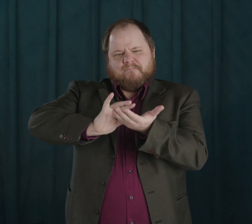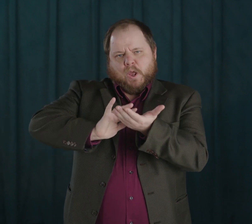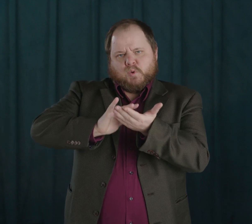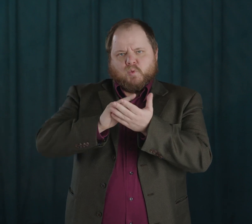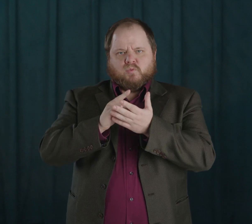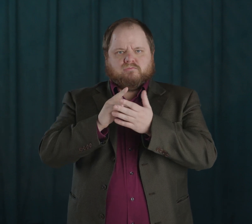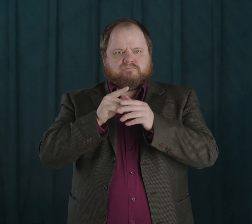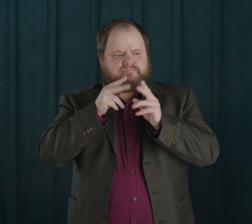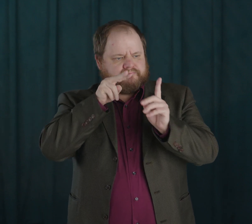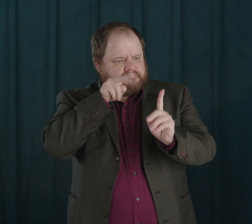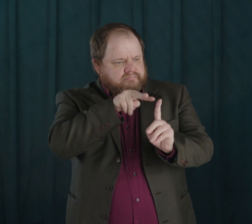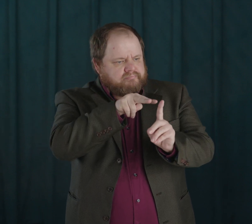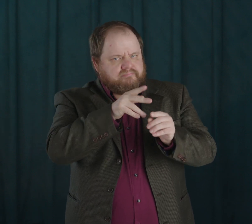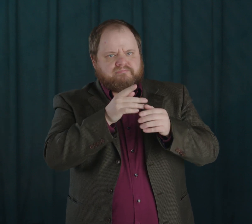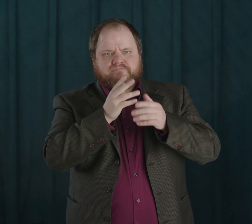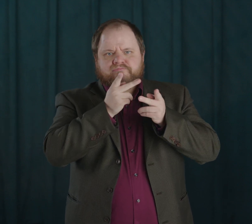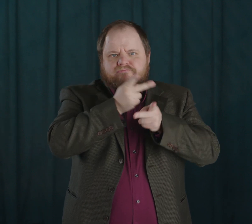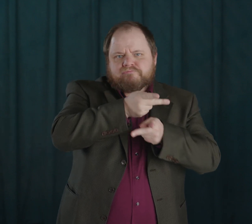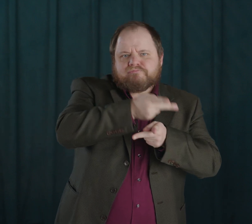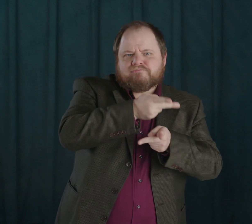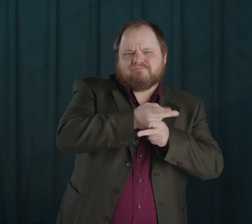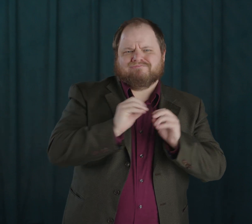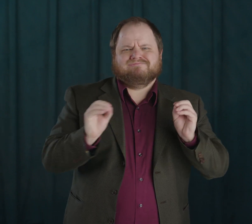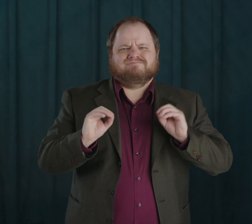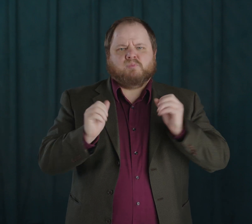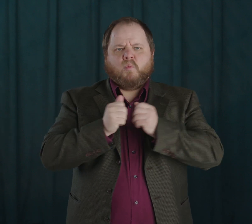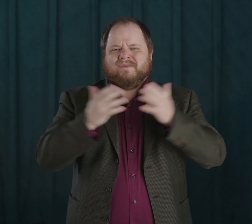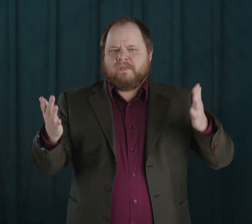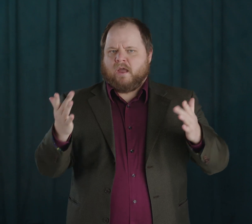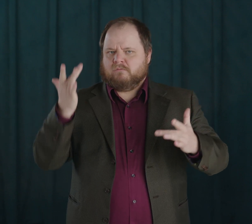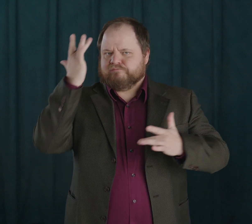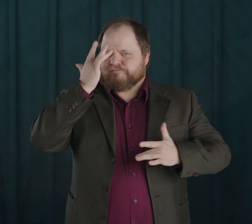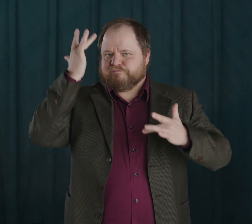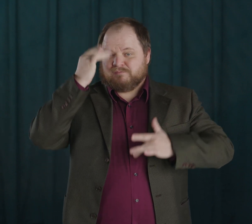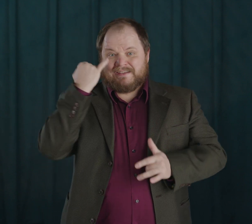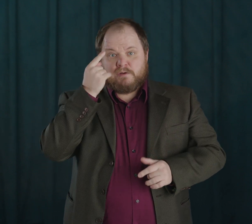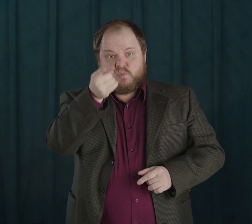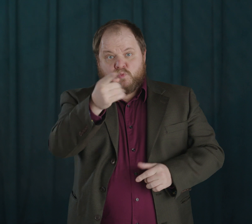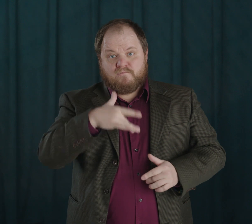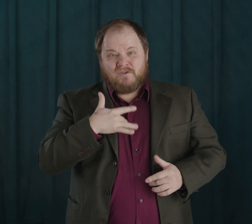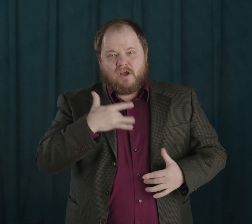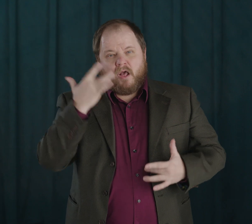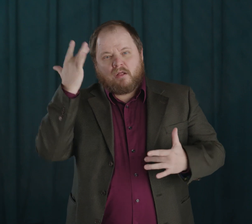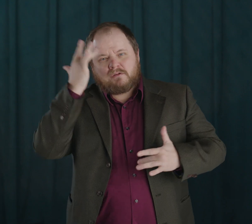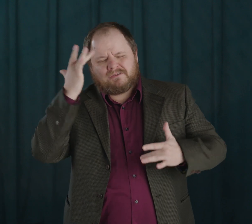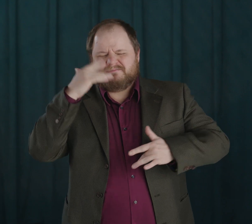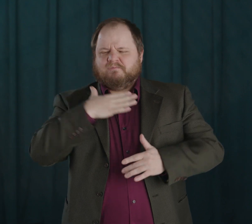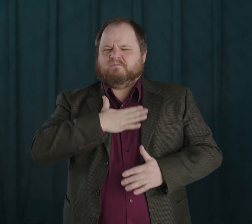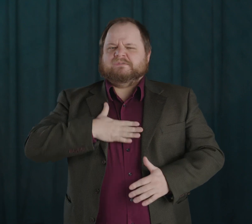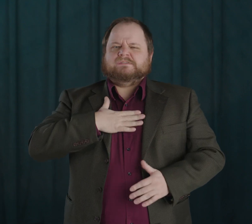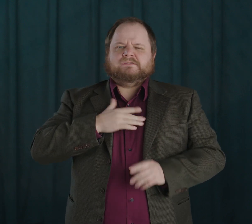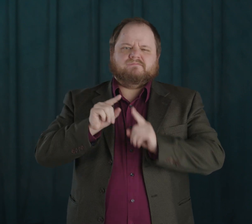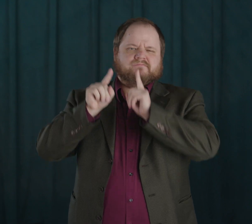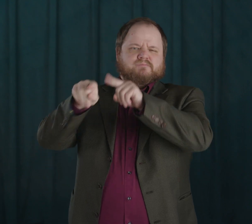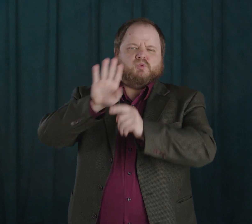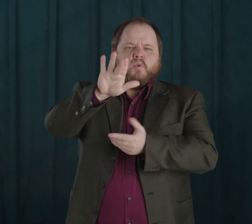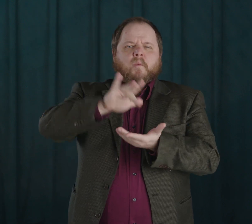Pods are not intended to provide medical care and are for people without symptoms. If you are feeling ill, please see your medical